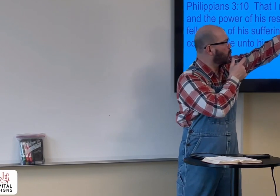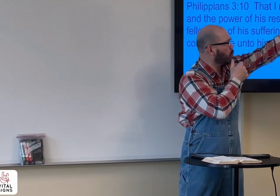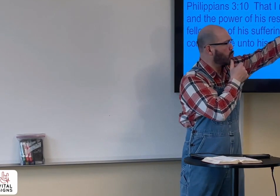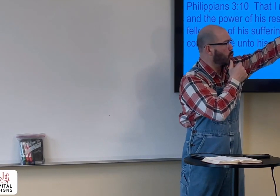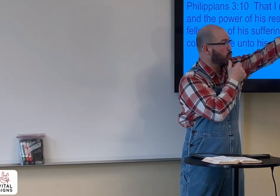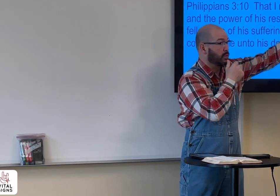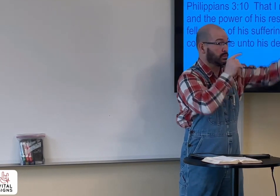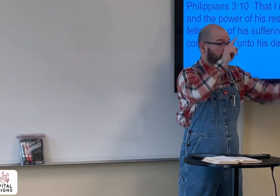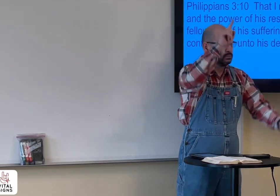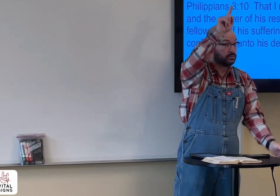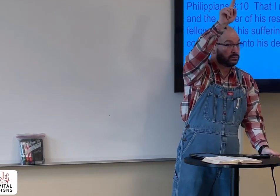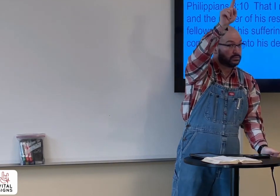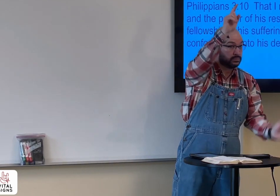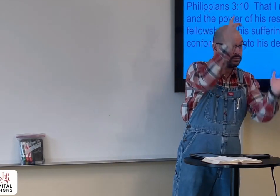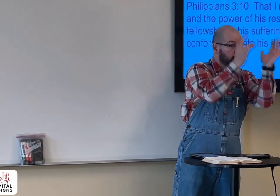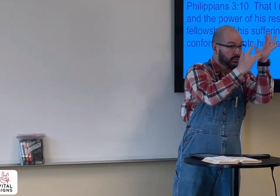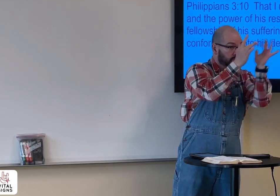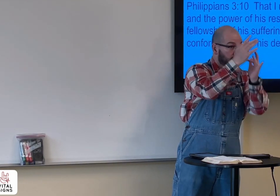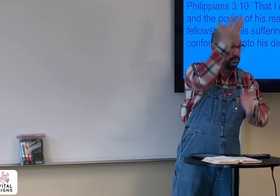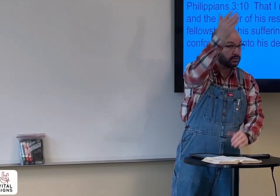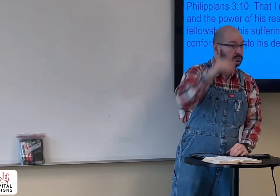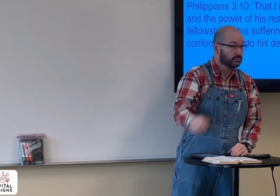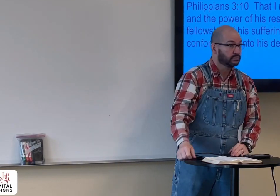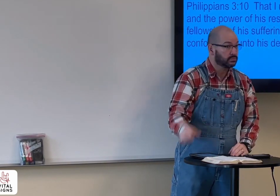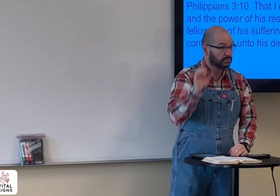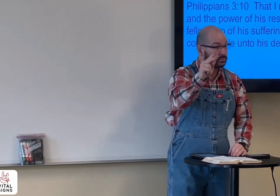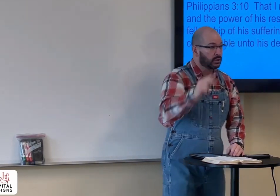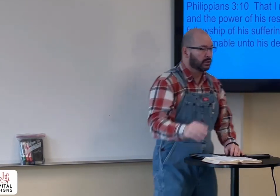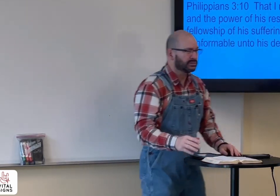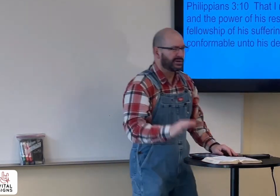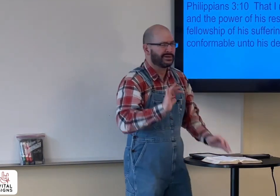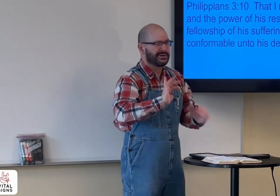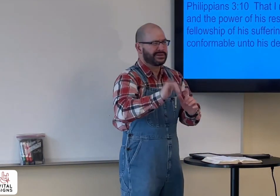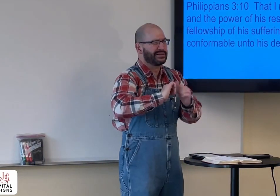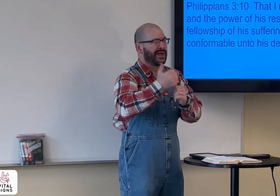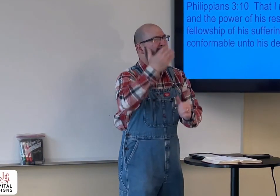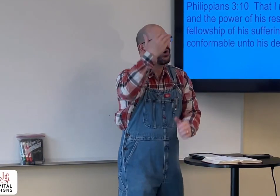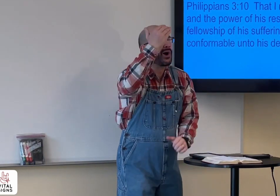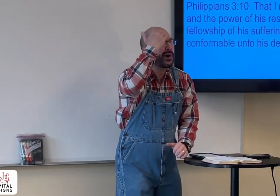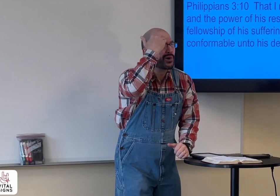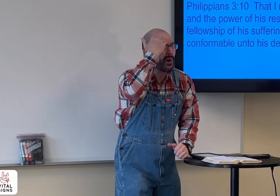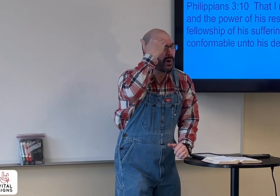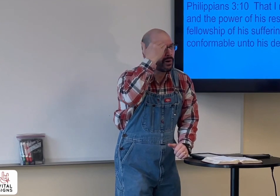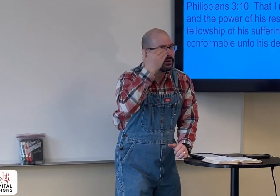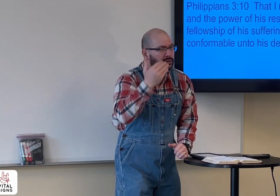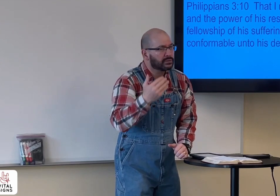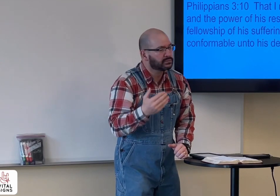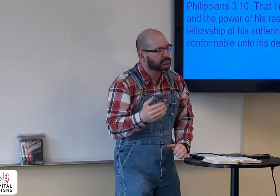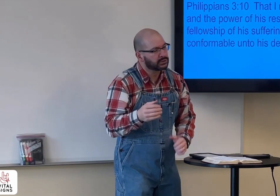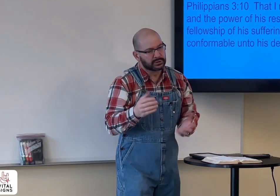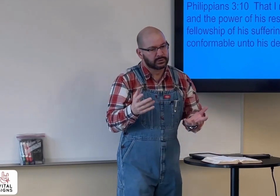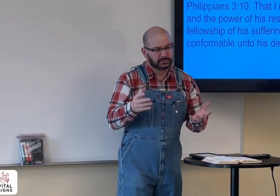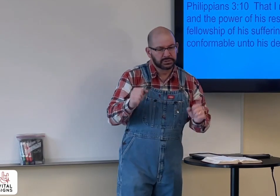Him. They're all talking about Jesus. That's all those pronouns, so that you know,